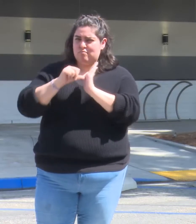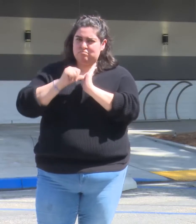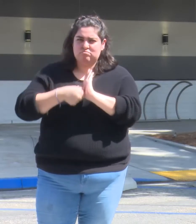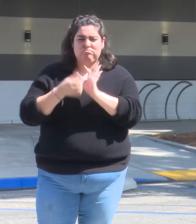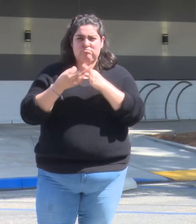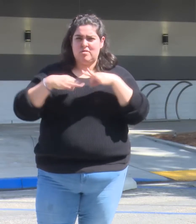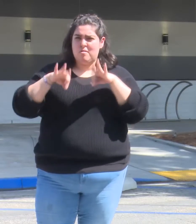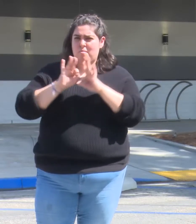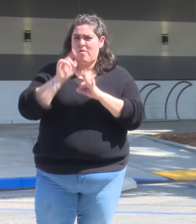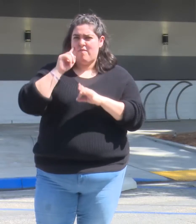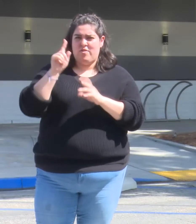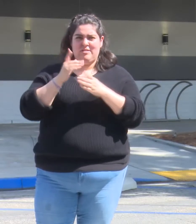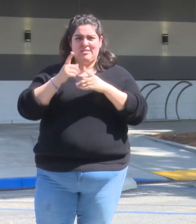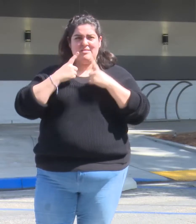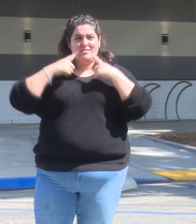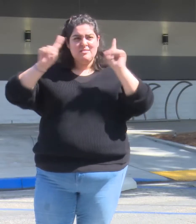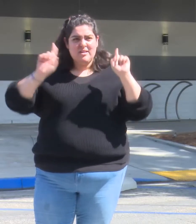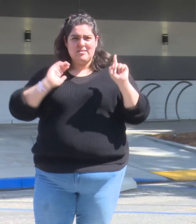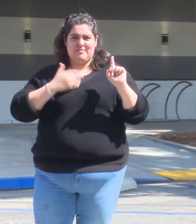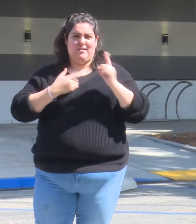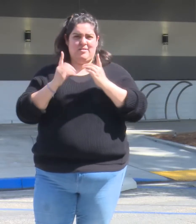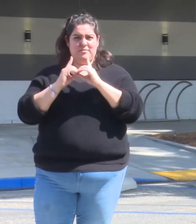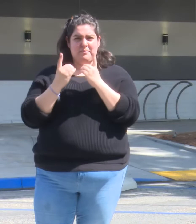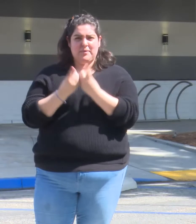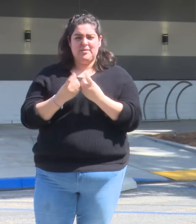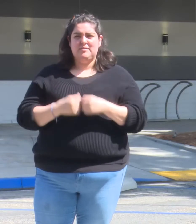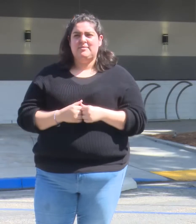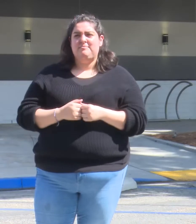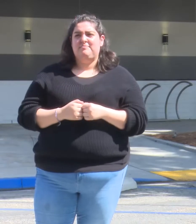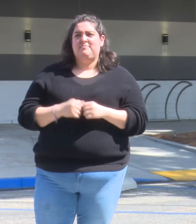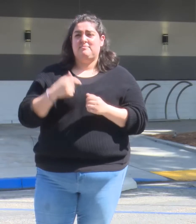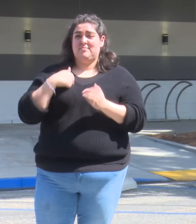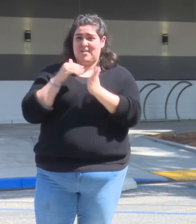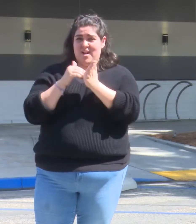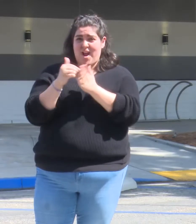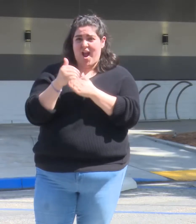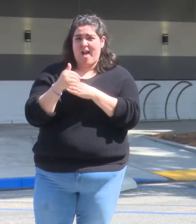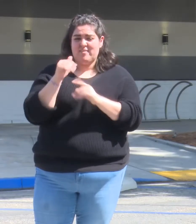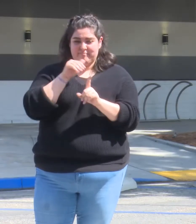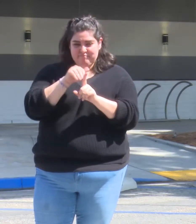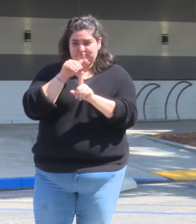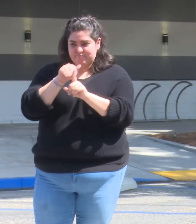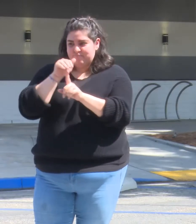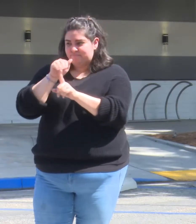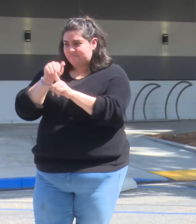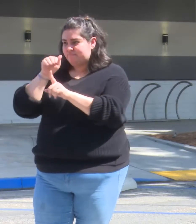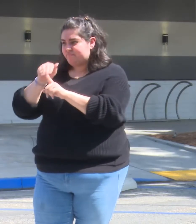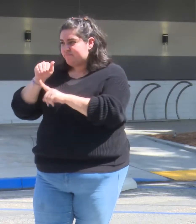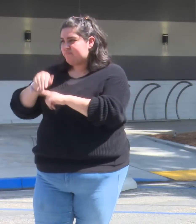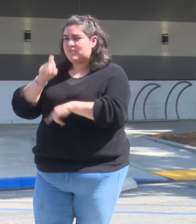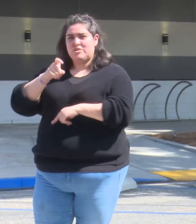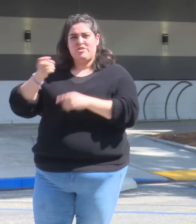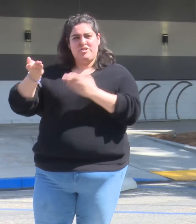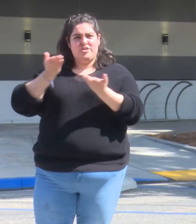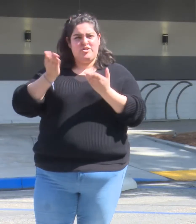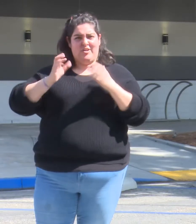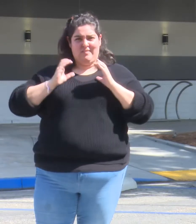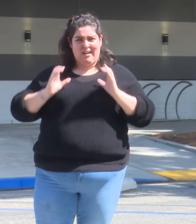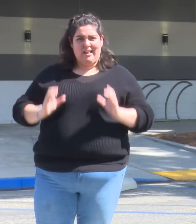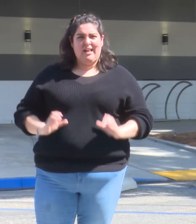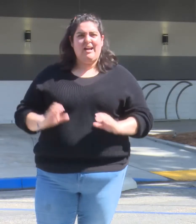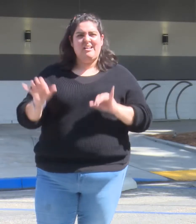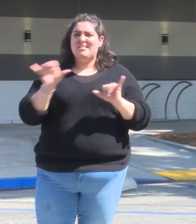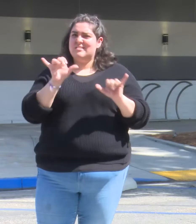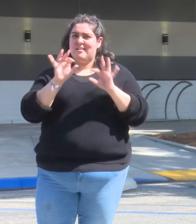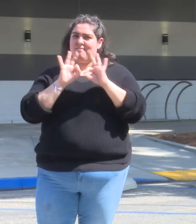overall success of our department. I often reminded our staff that we should serve our clients as if